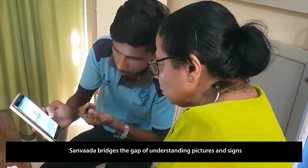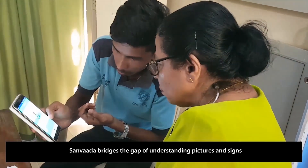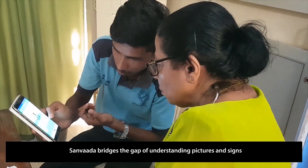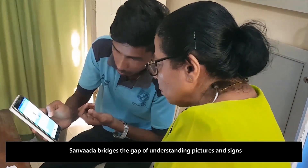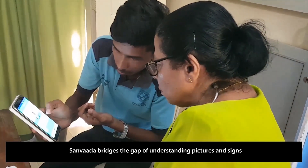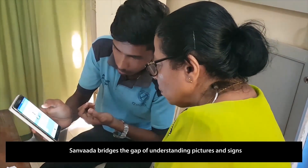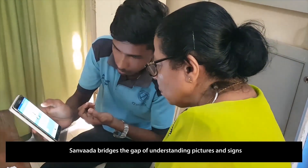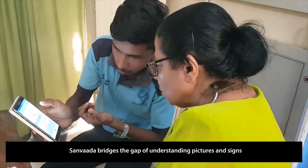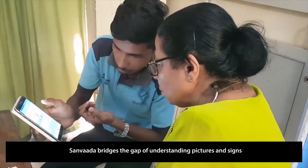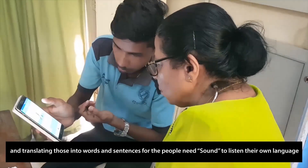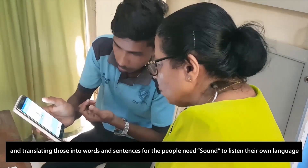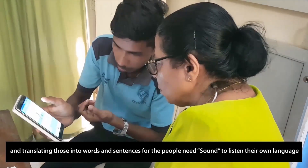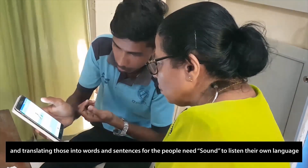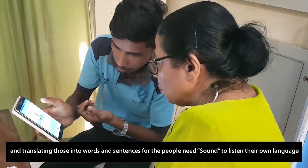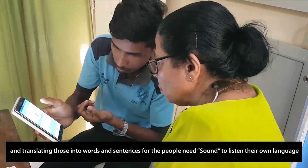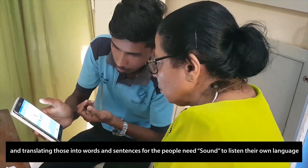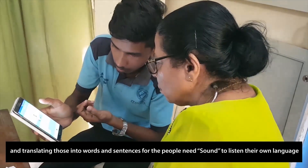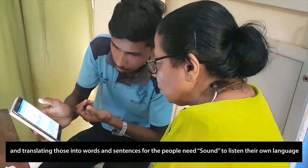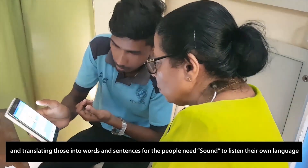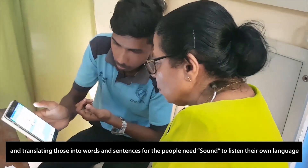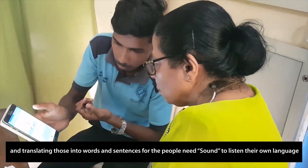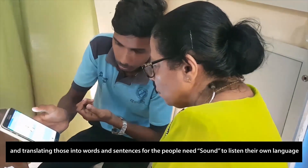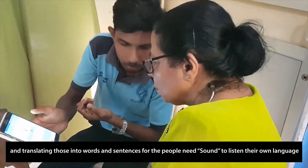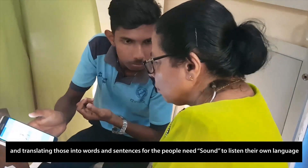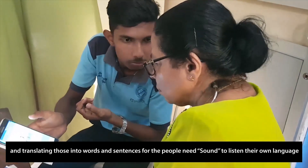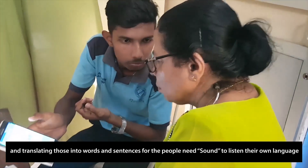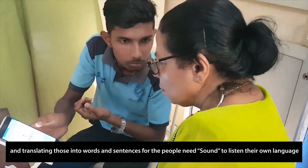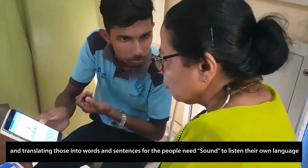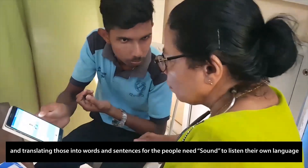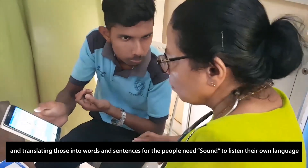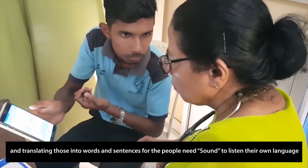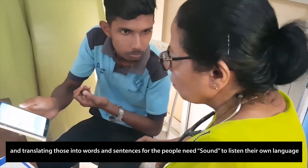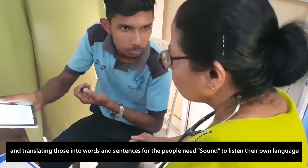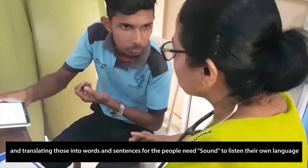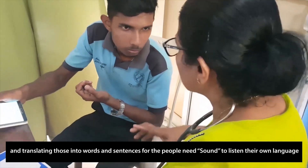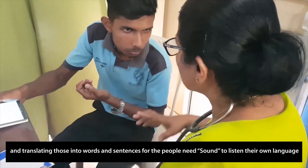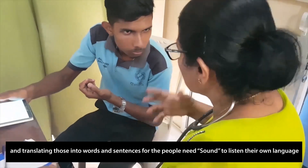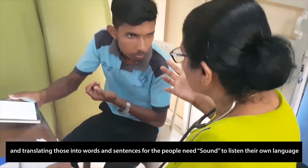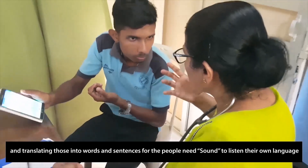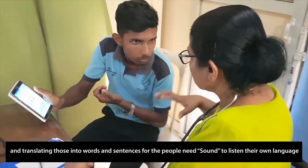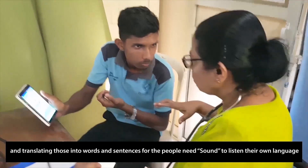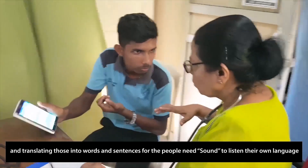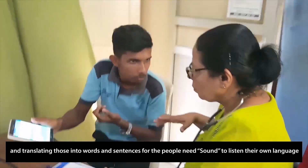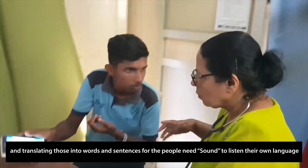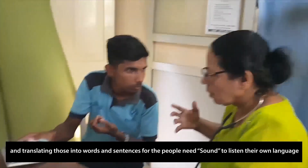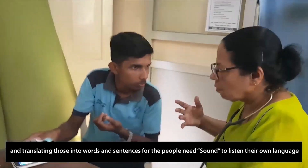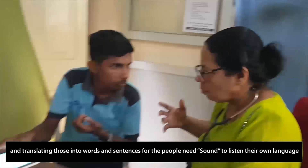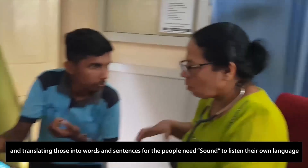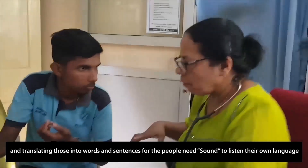understanding pictures and signs and translates them into words and sentences for people who need sound to listen to their own